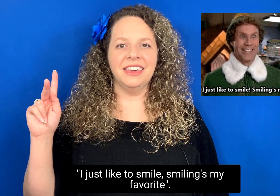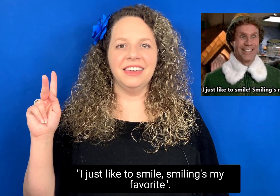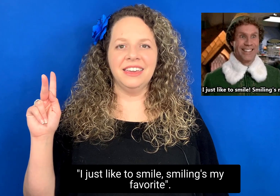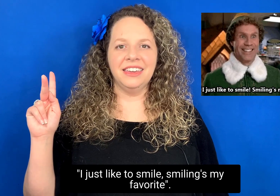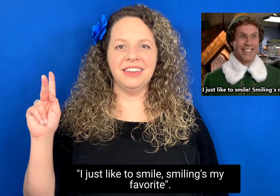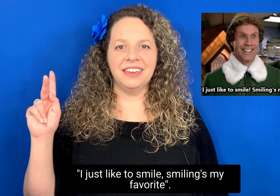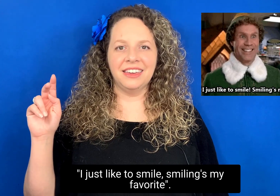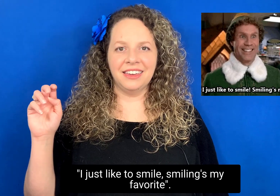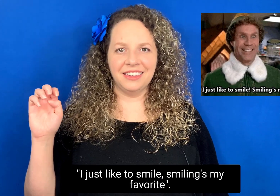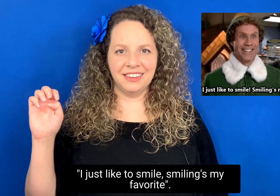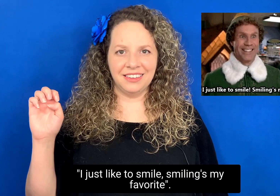like